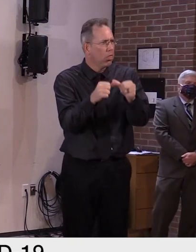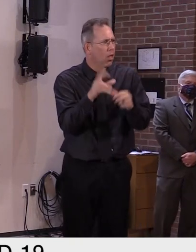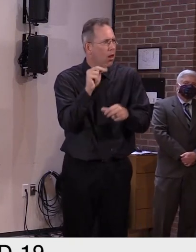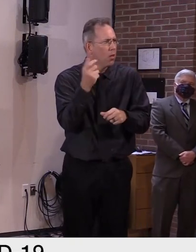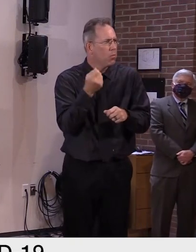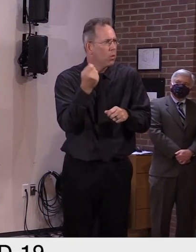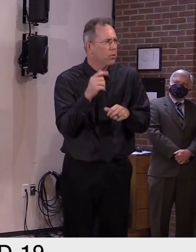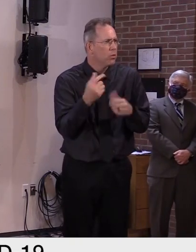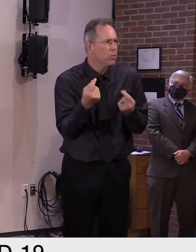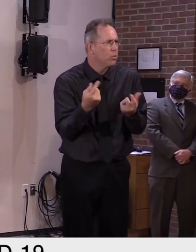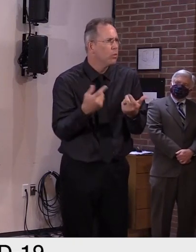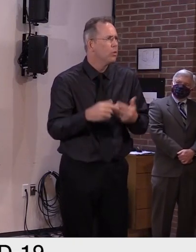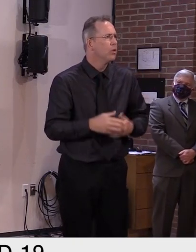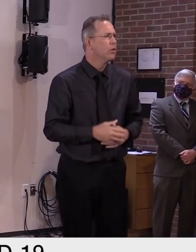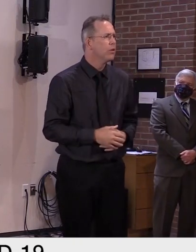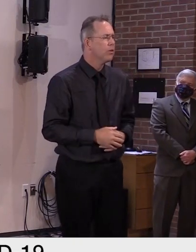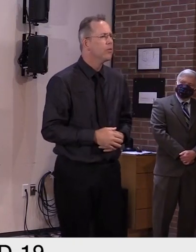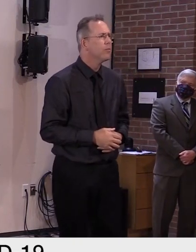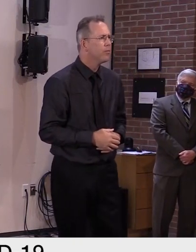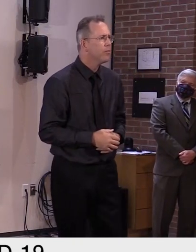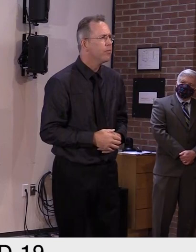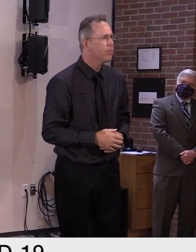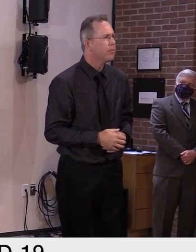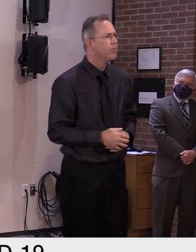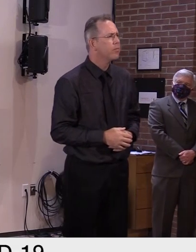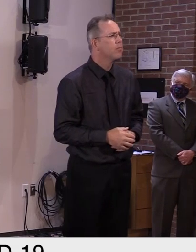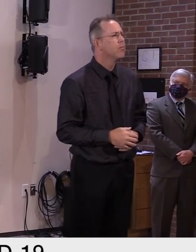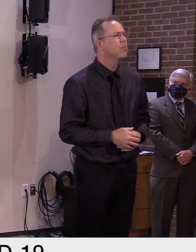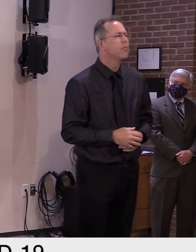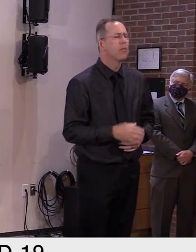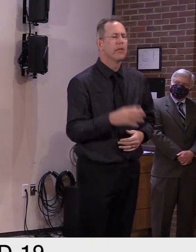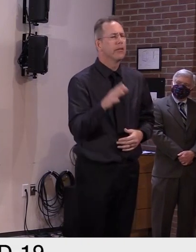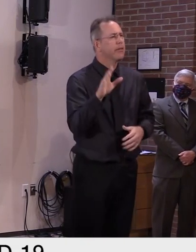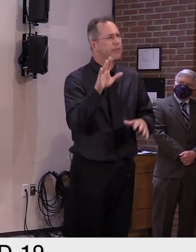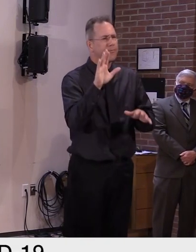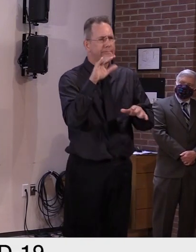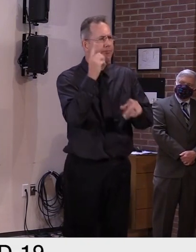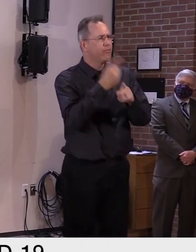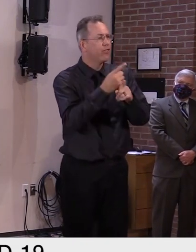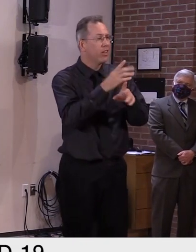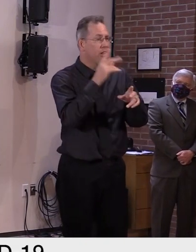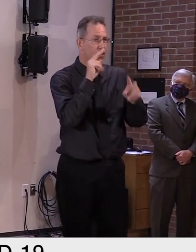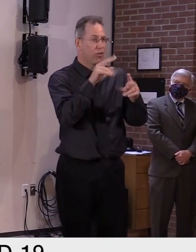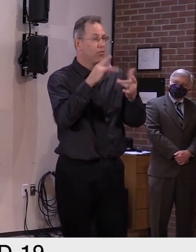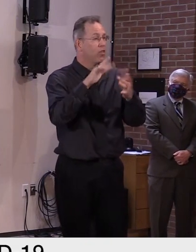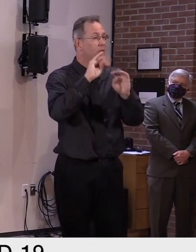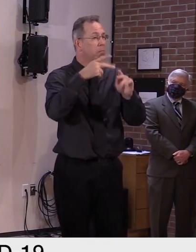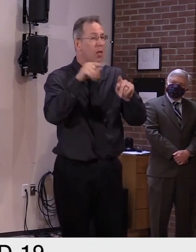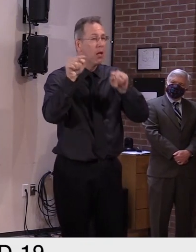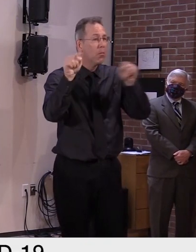states. The map that Commissioner Pichek provided backs that up.